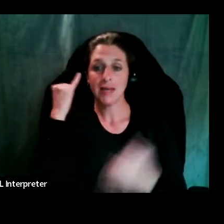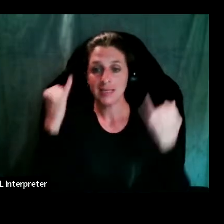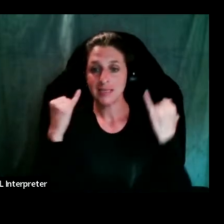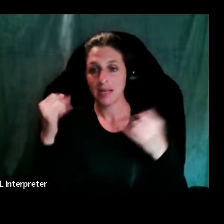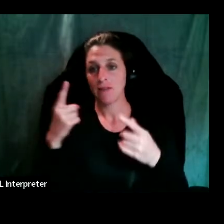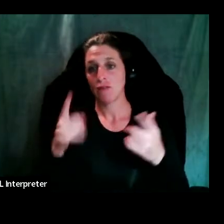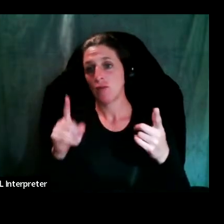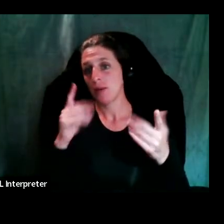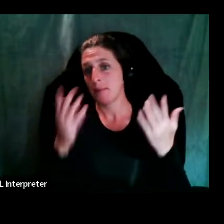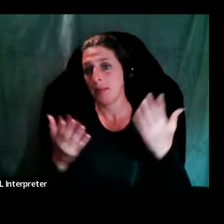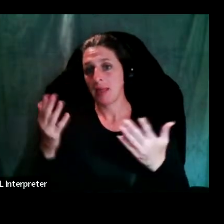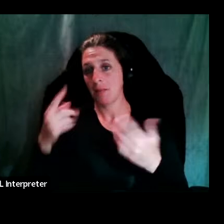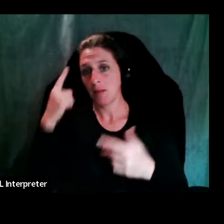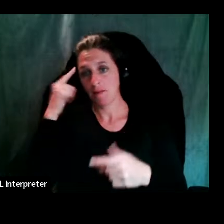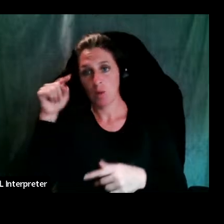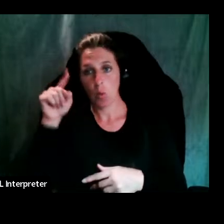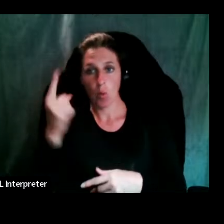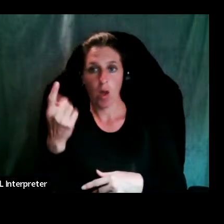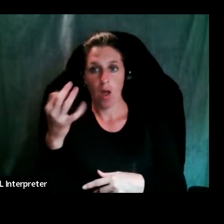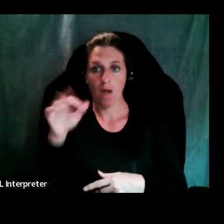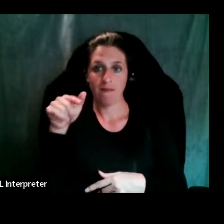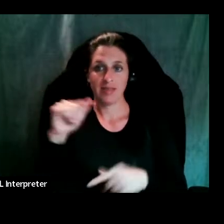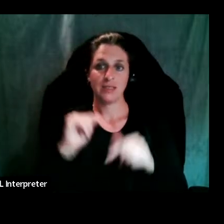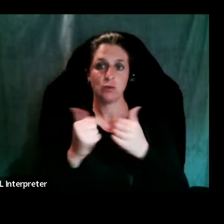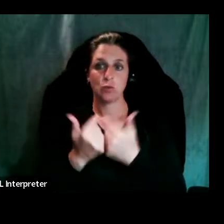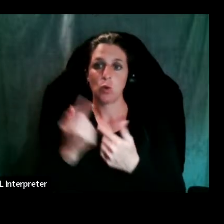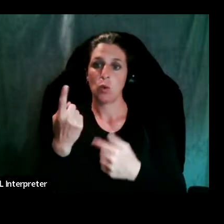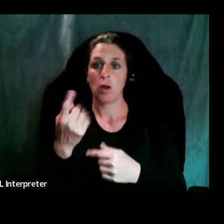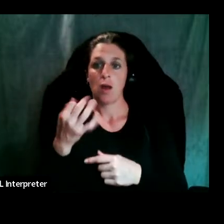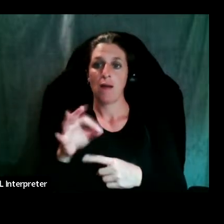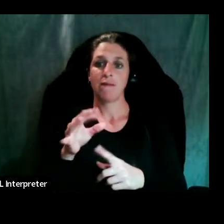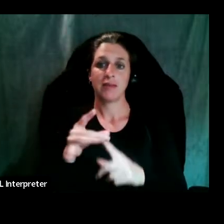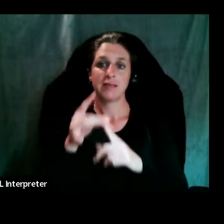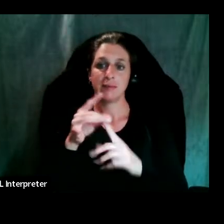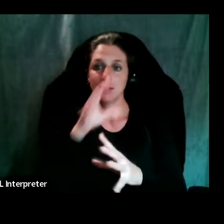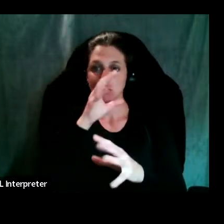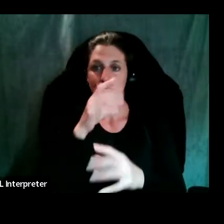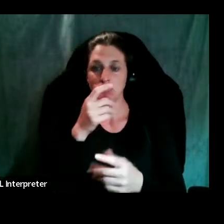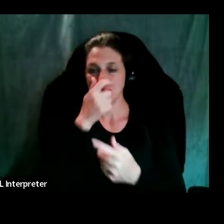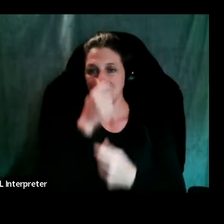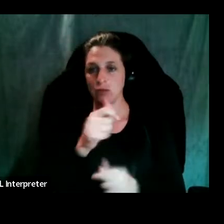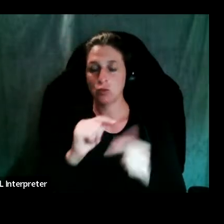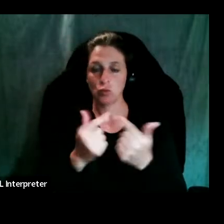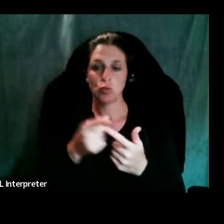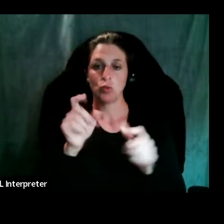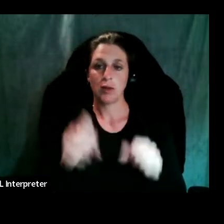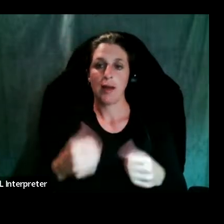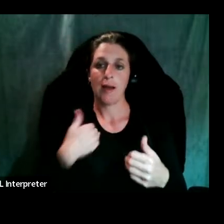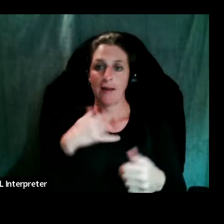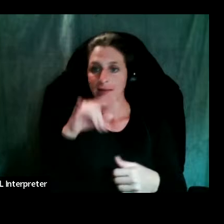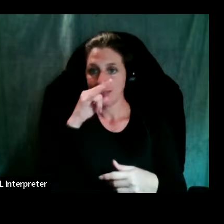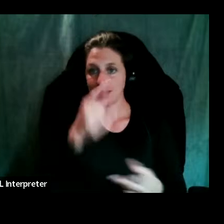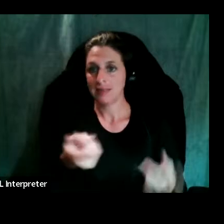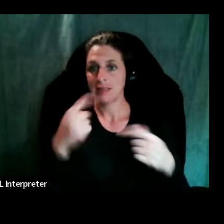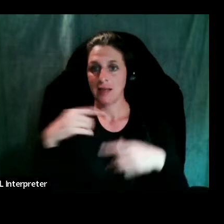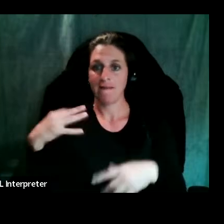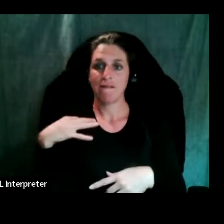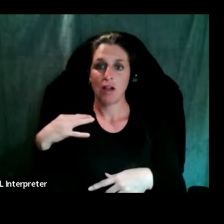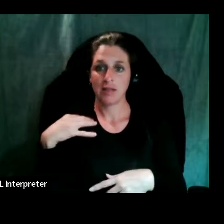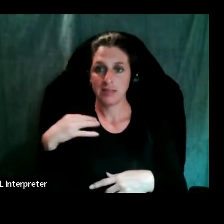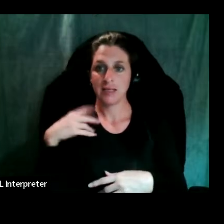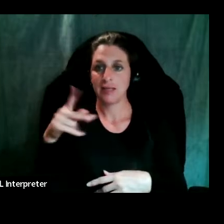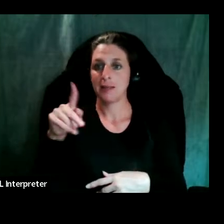maybe for one of these groups, these special interest groups, you could have kids come volunteer at the Peace